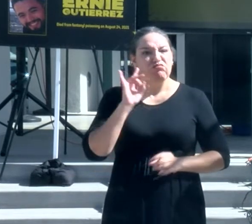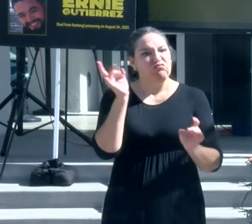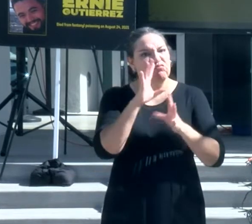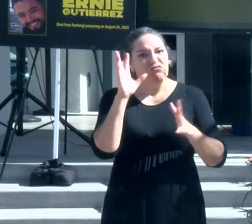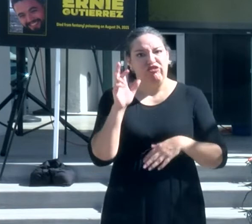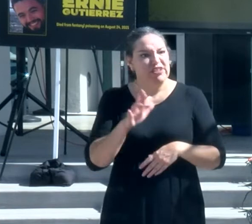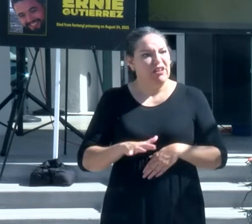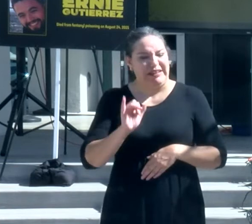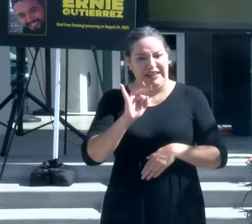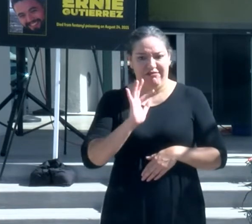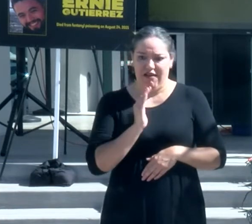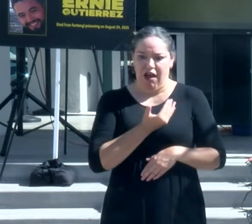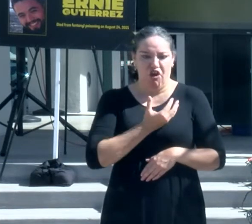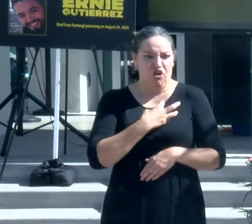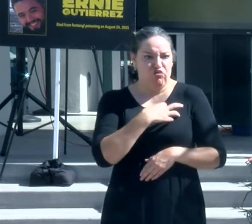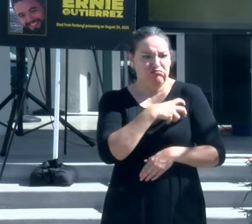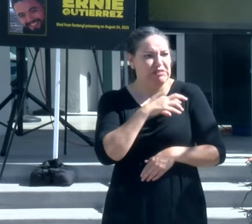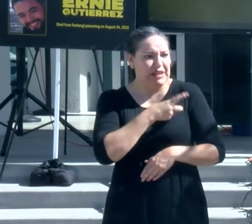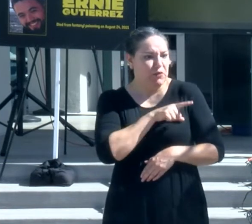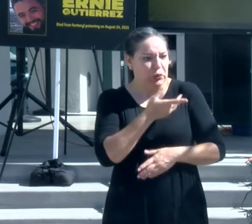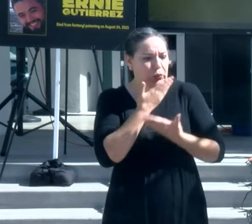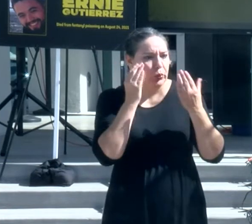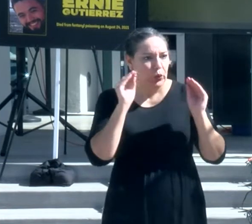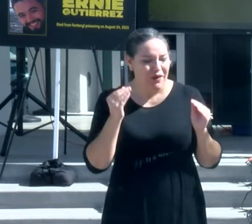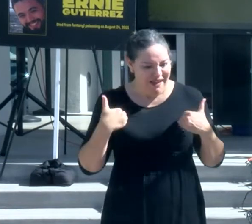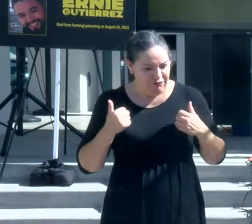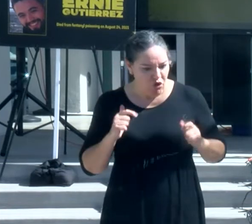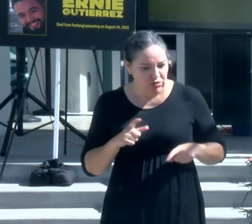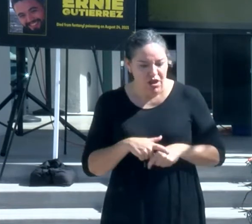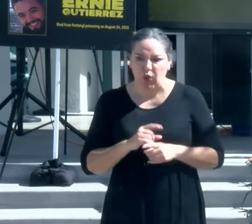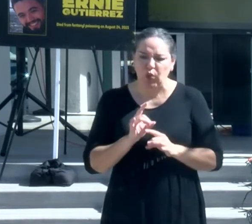in Riverside County if our deputies did not have that on them all the time.